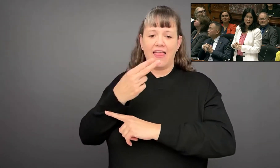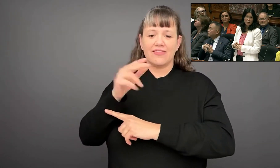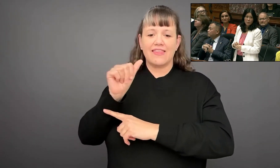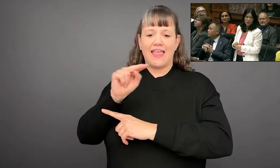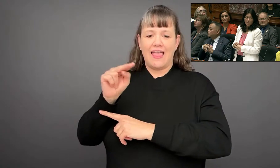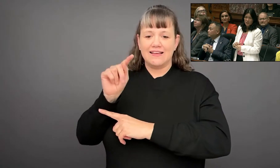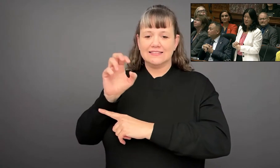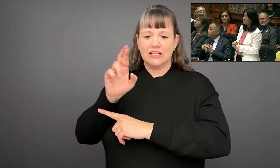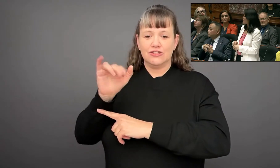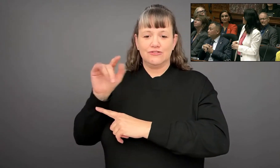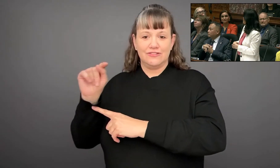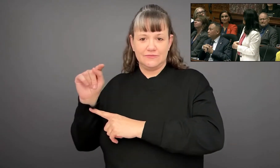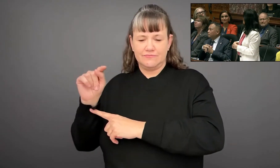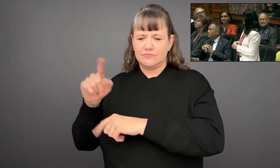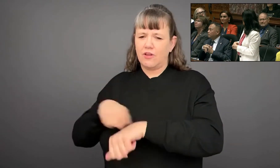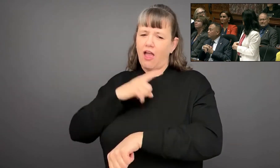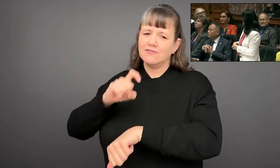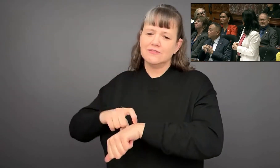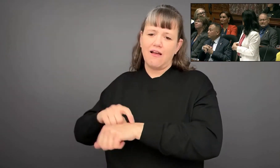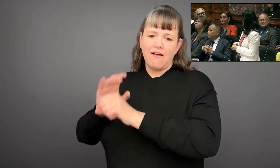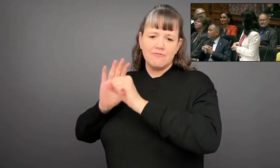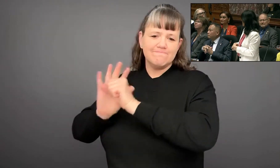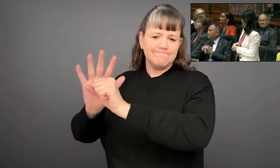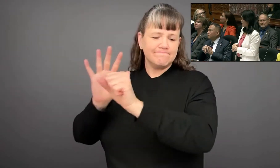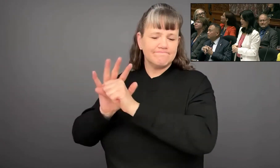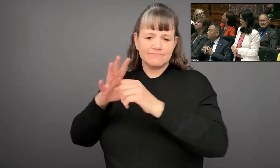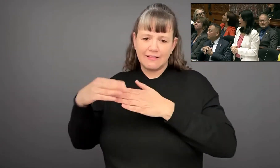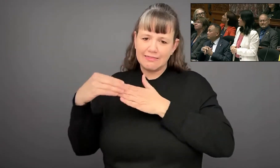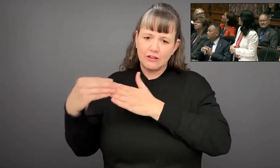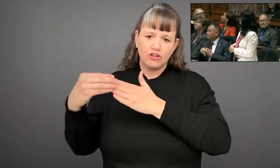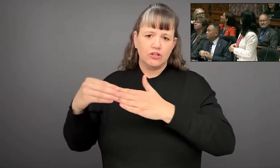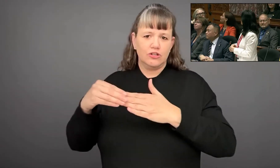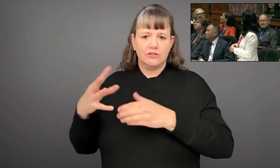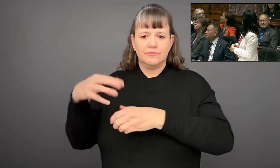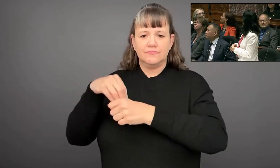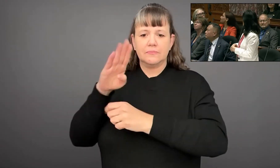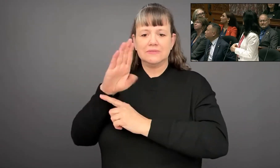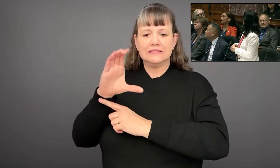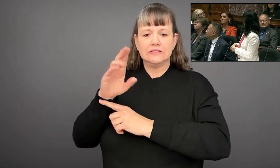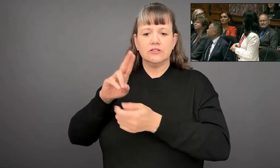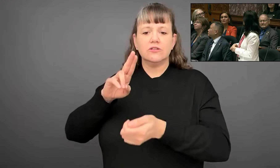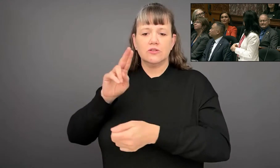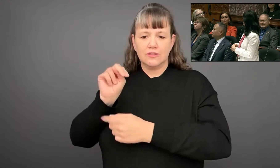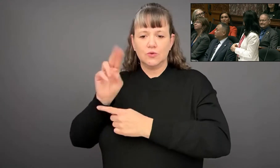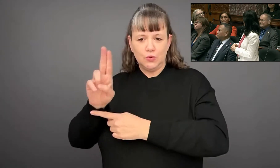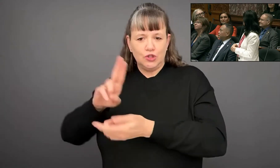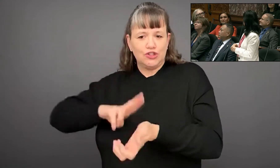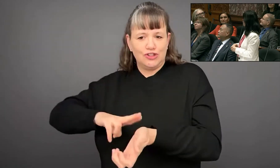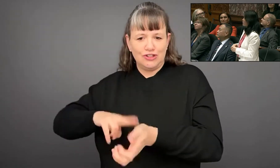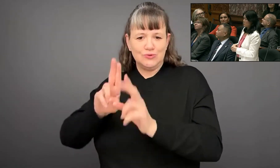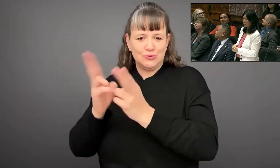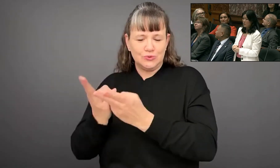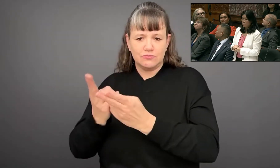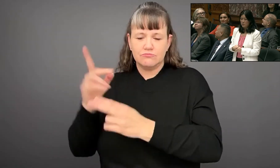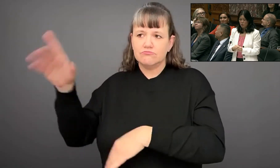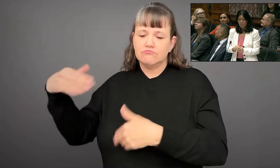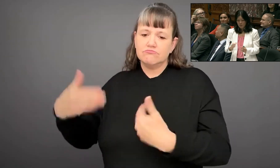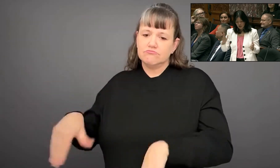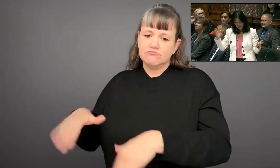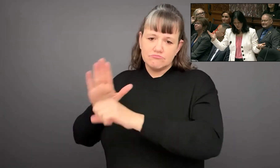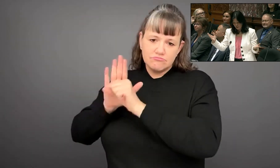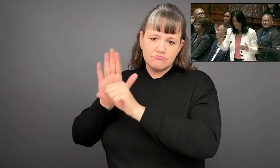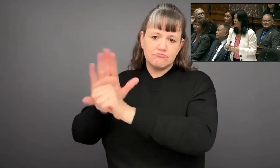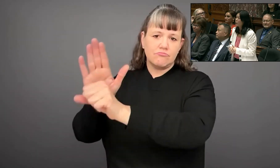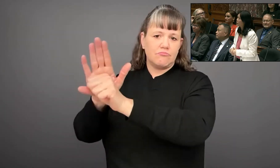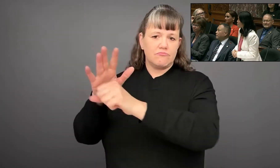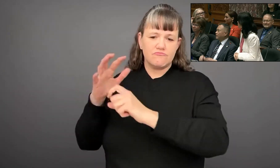activist and leader within the BCNU Nurses Union, really truly a champion of nurses across the province. Would the House please join me in